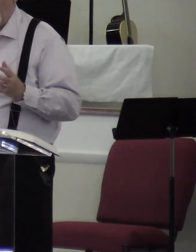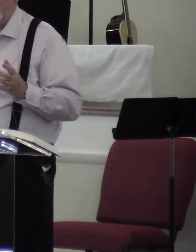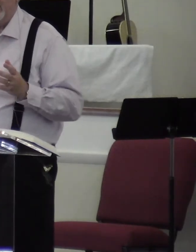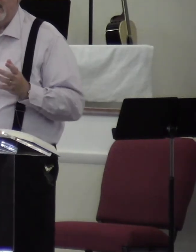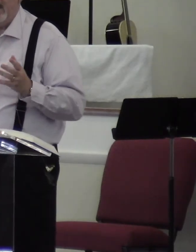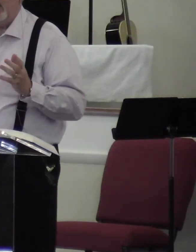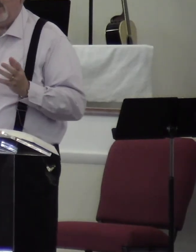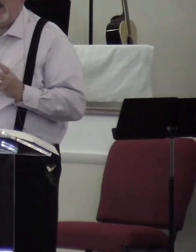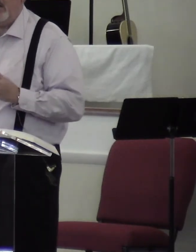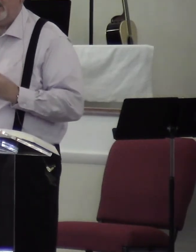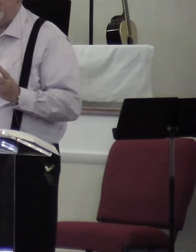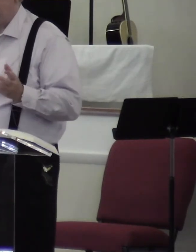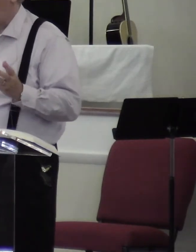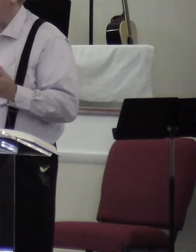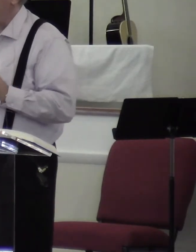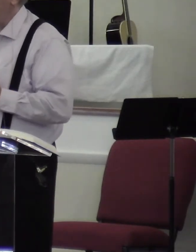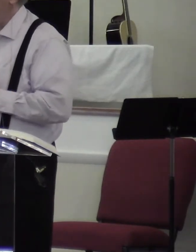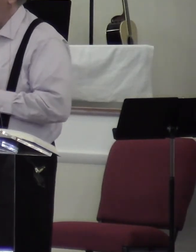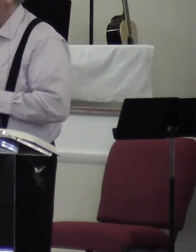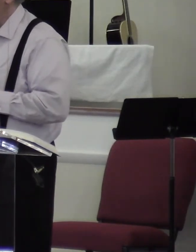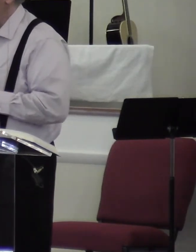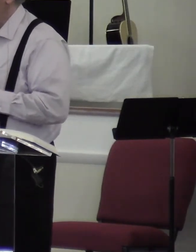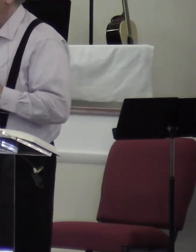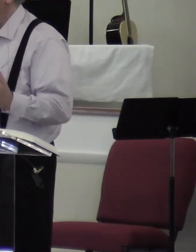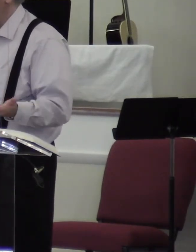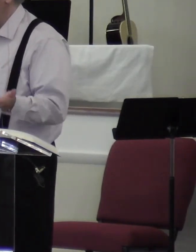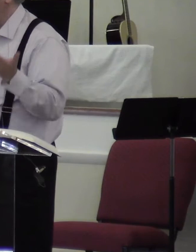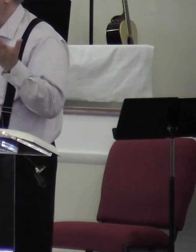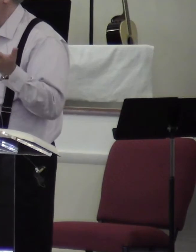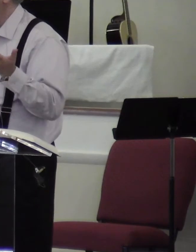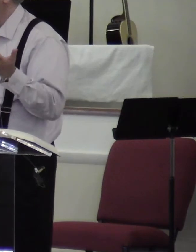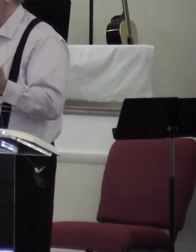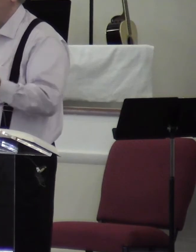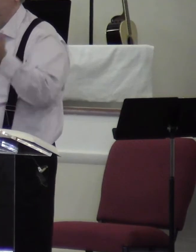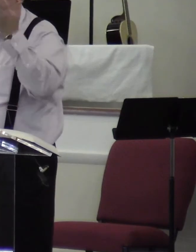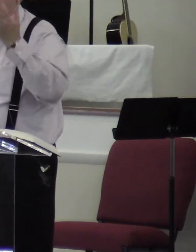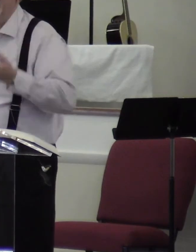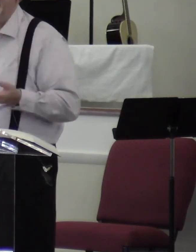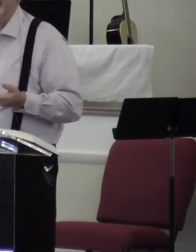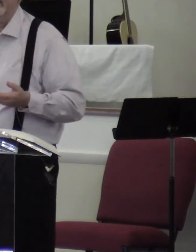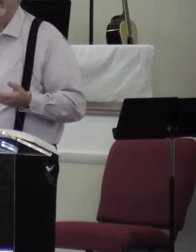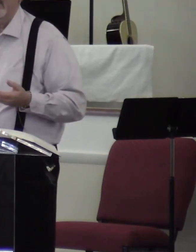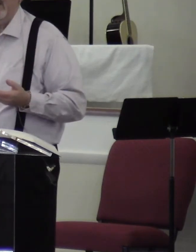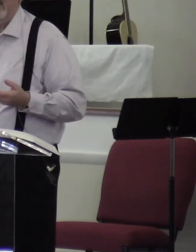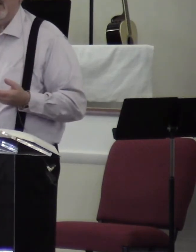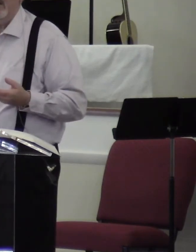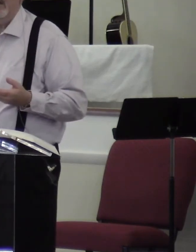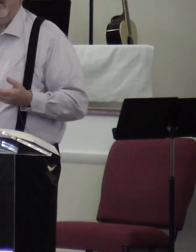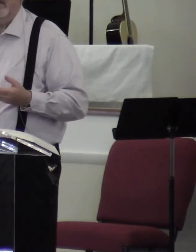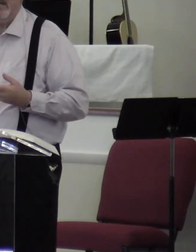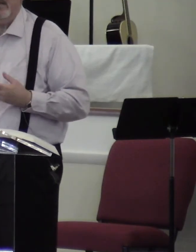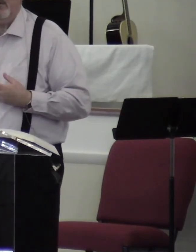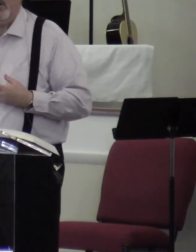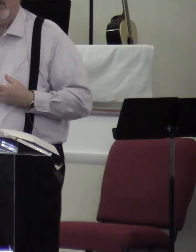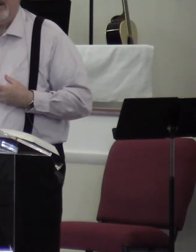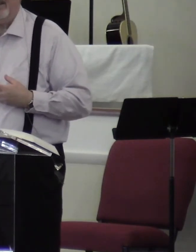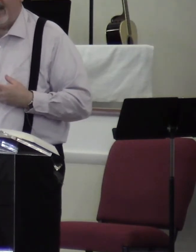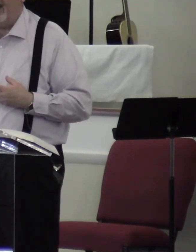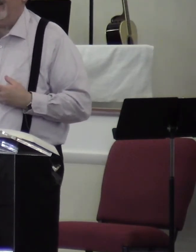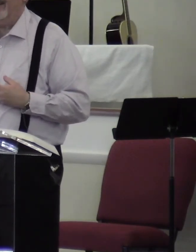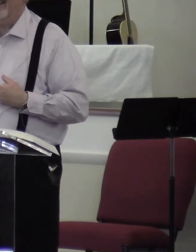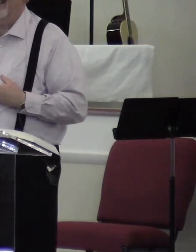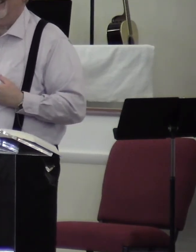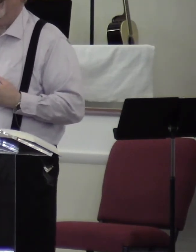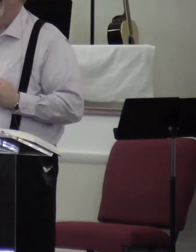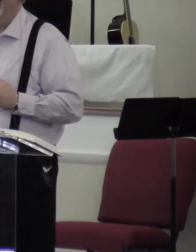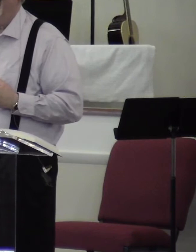God promised that He would not, Jesus promised He would not leave us alone at the ascension when He goes into heaven. Amen. 10, 12 days. Thank